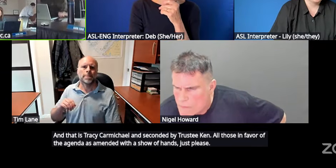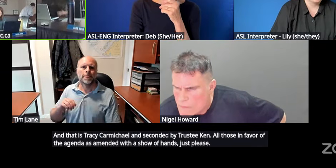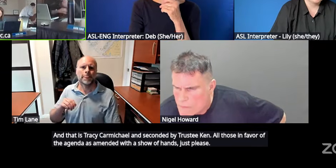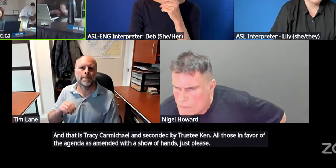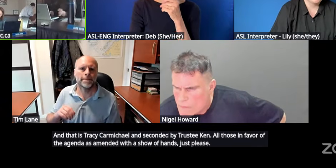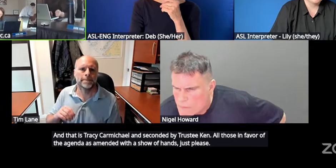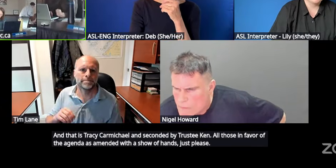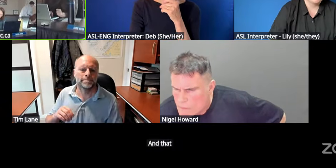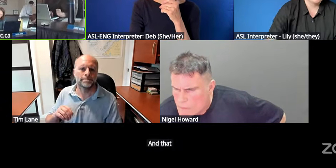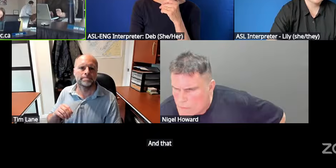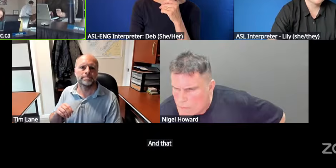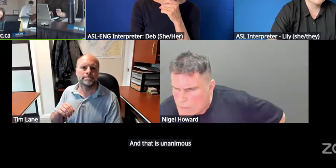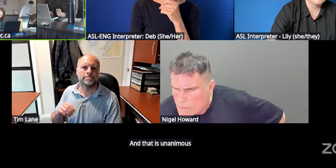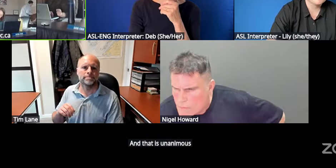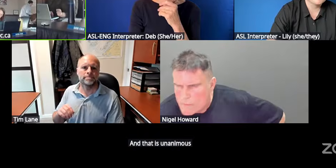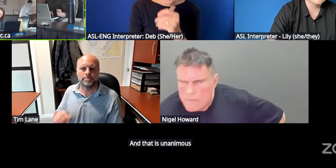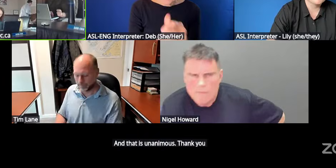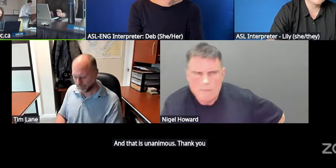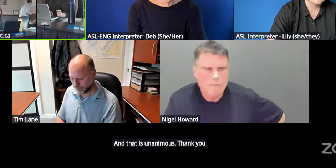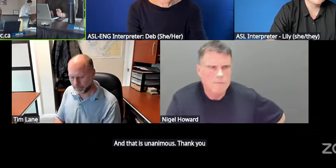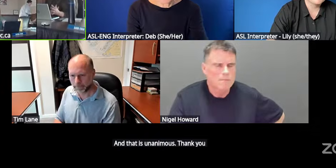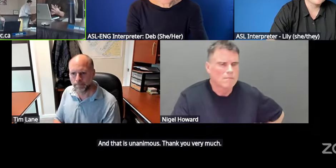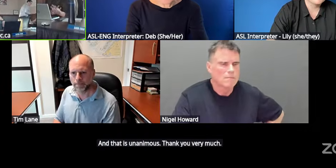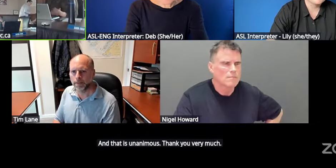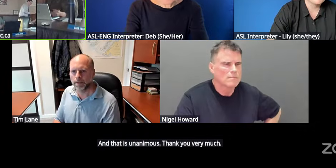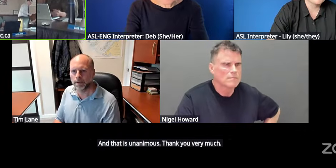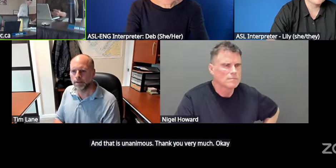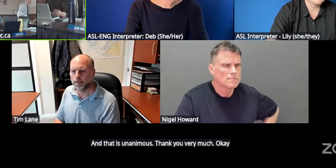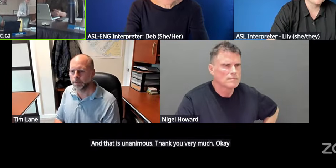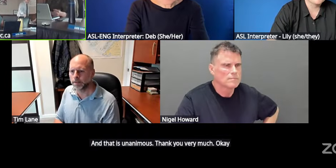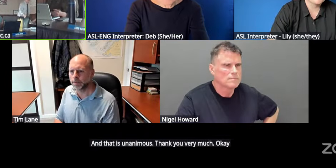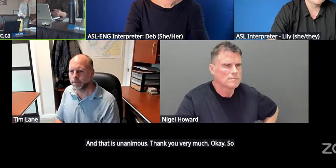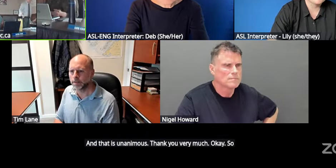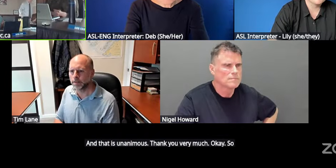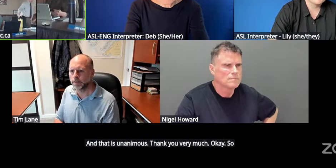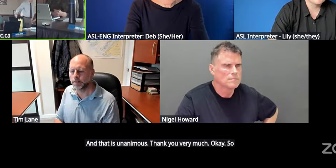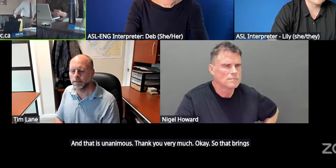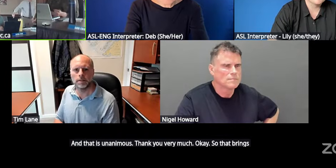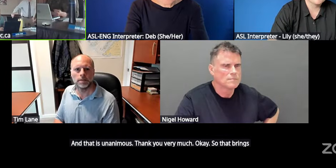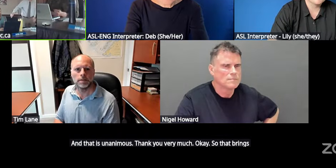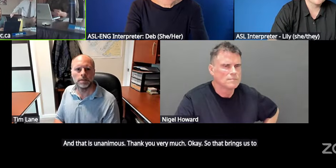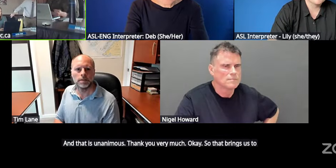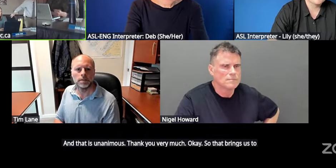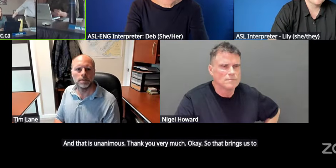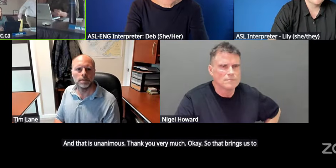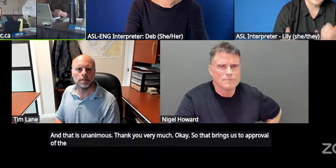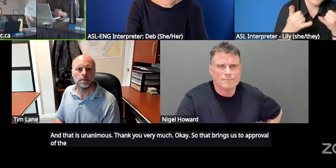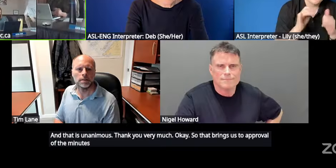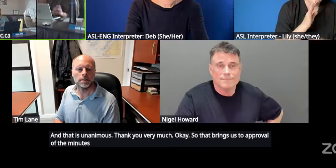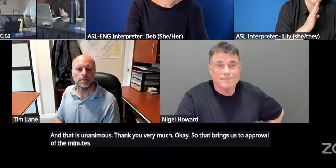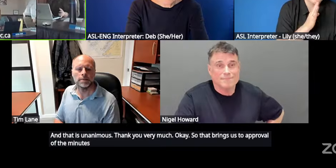that is unanimous. Thank you very much. Okay, so that brings us to approval of the minutes.